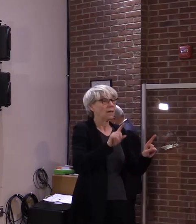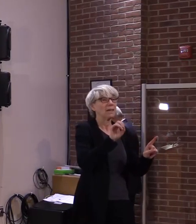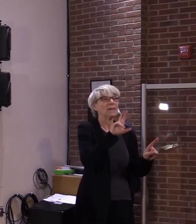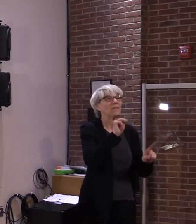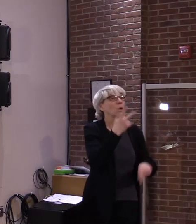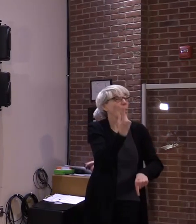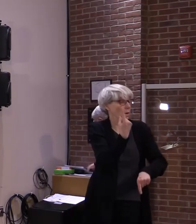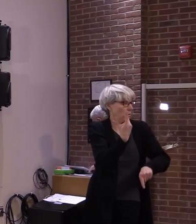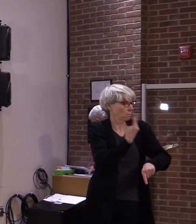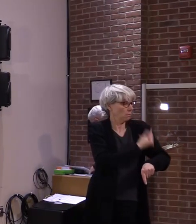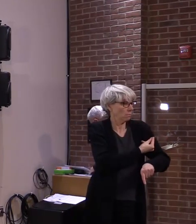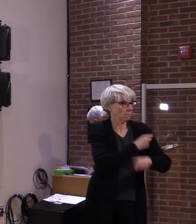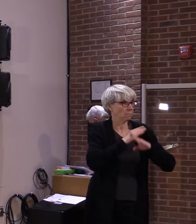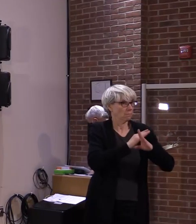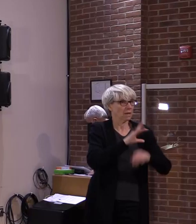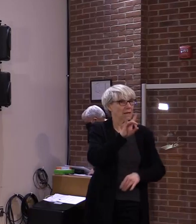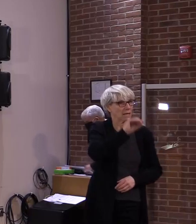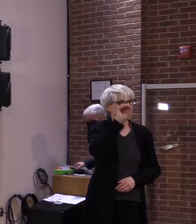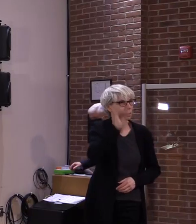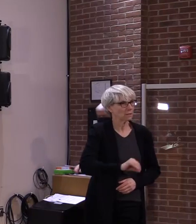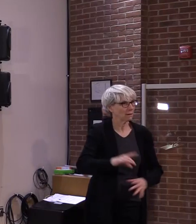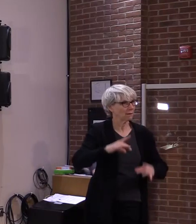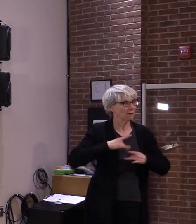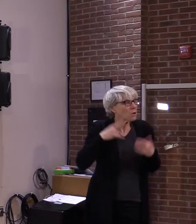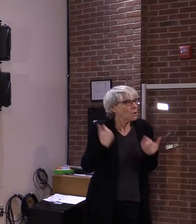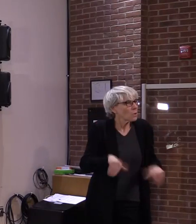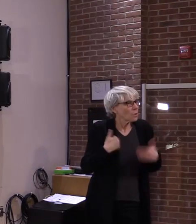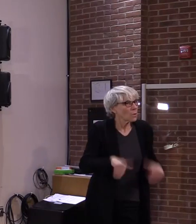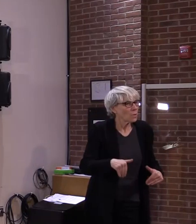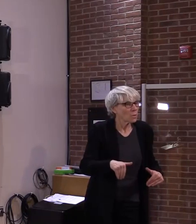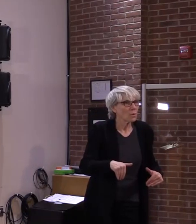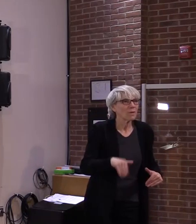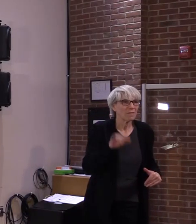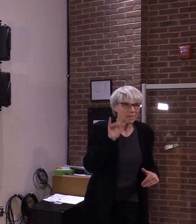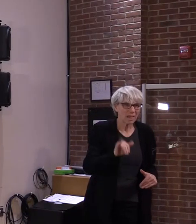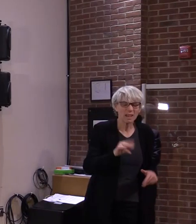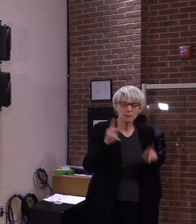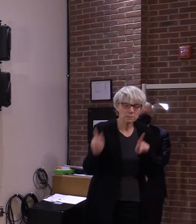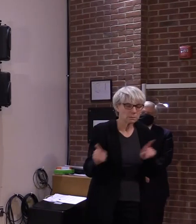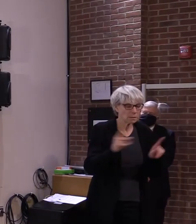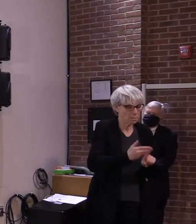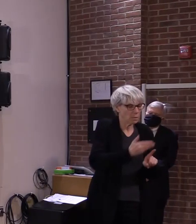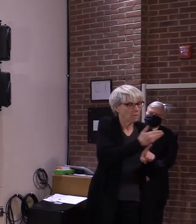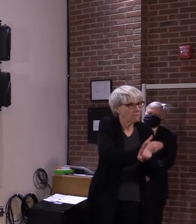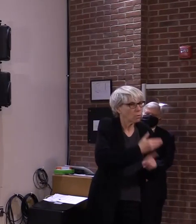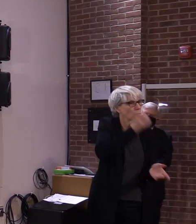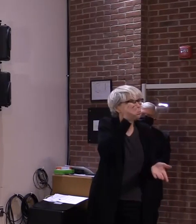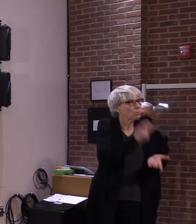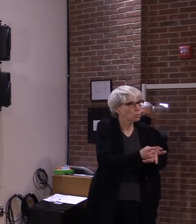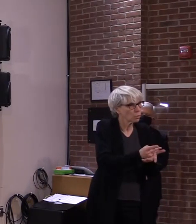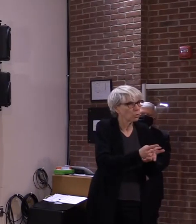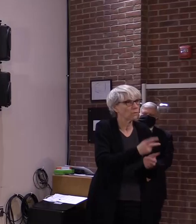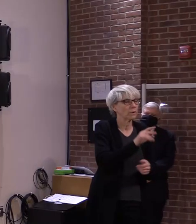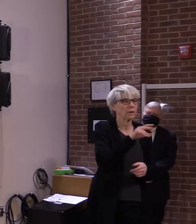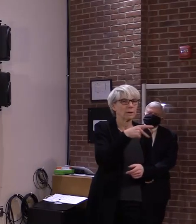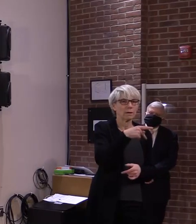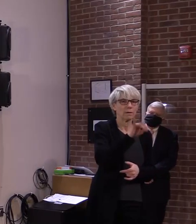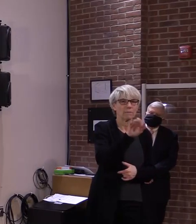vaccination. This data confirms the kind of trial data we saw in the clinical trials, but now in